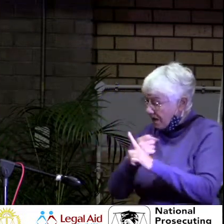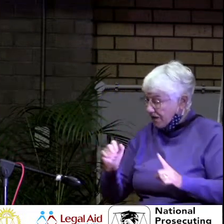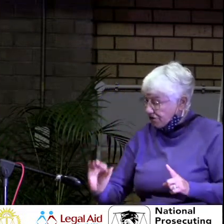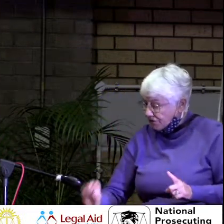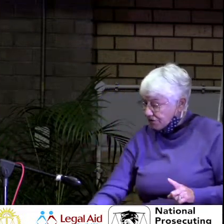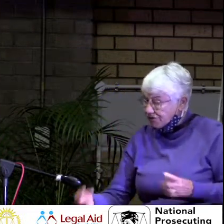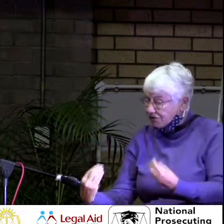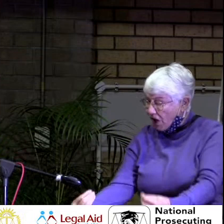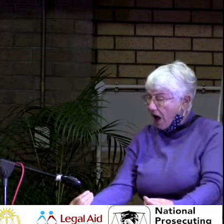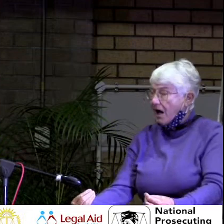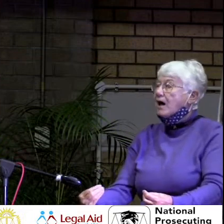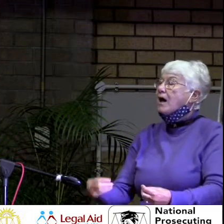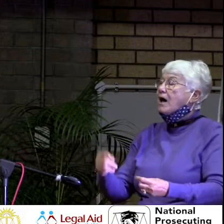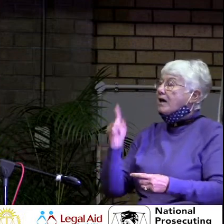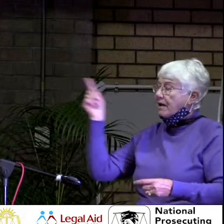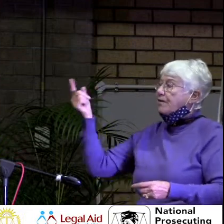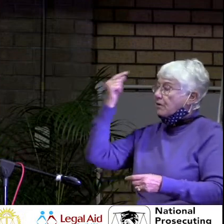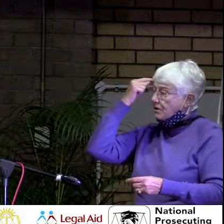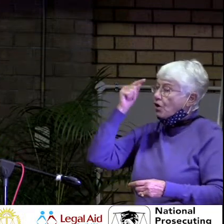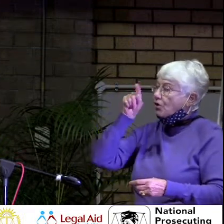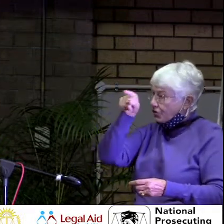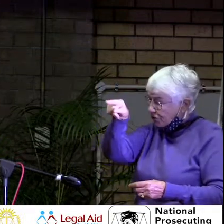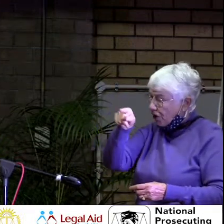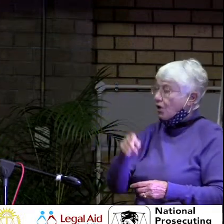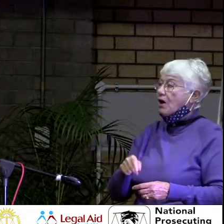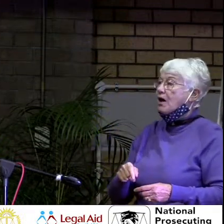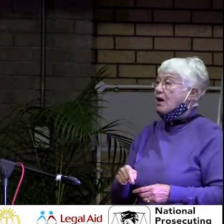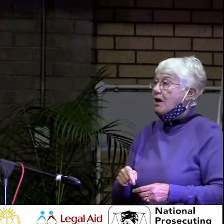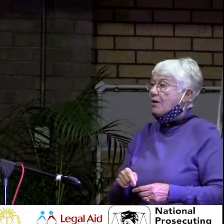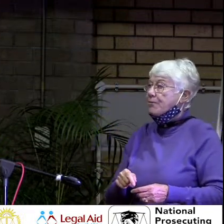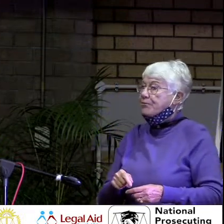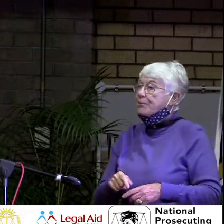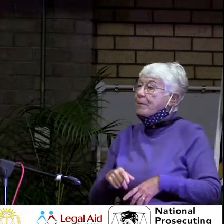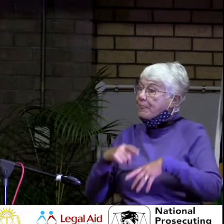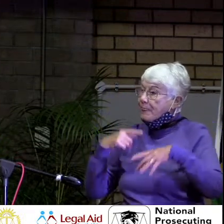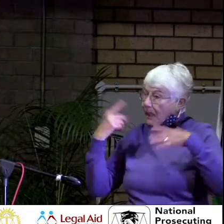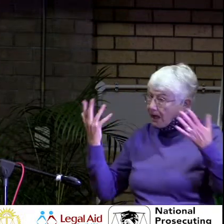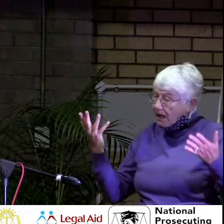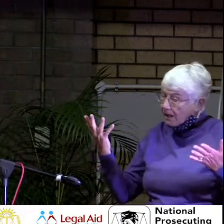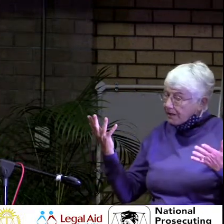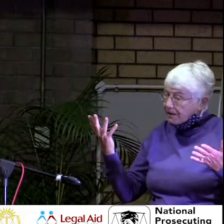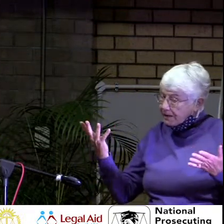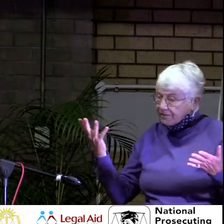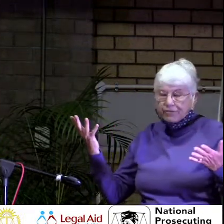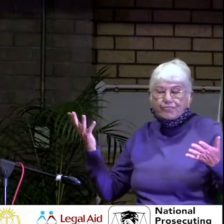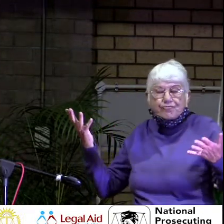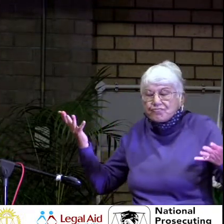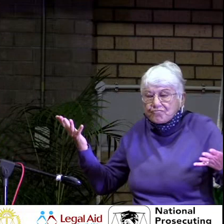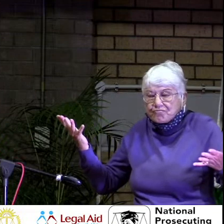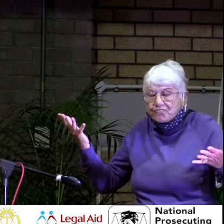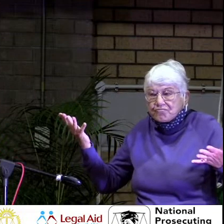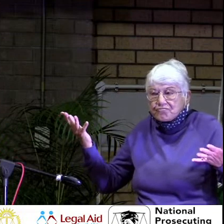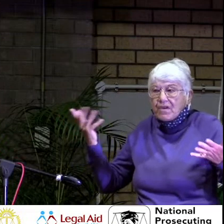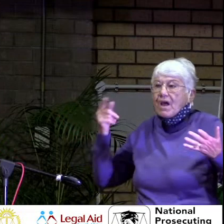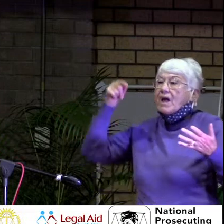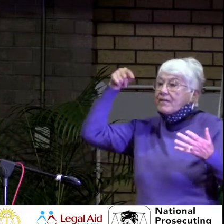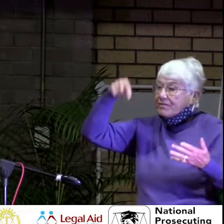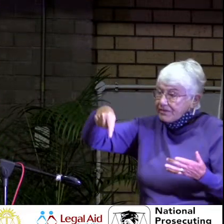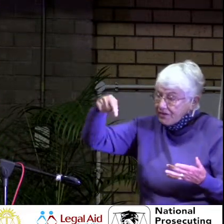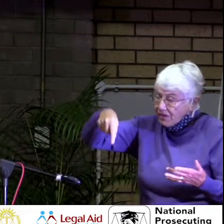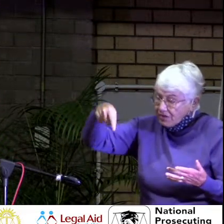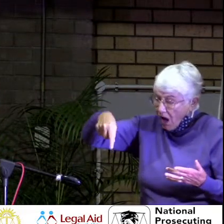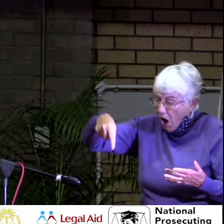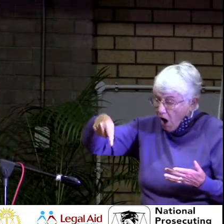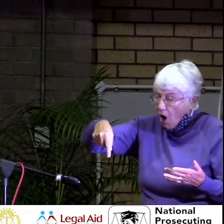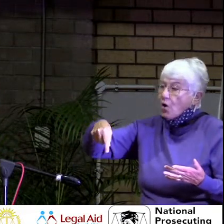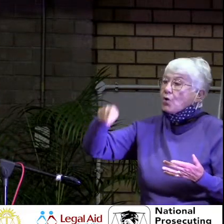person who gets found guilty of a sexual assault or a rape against anyone, doesn't have to be a child, their name goes onto